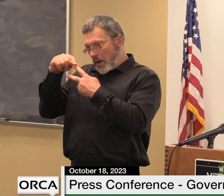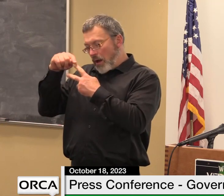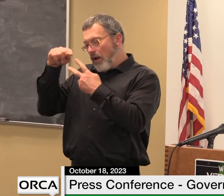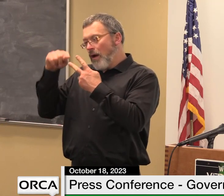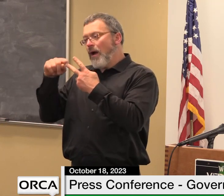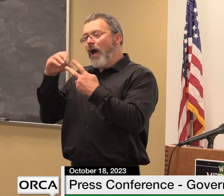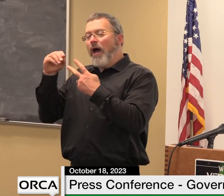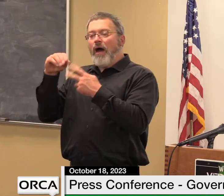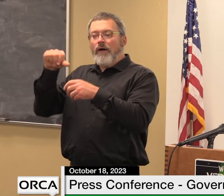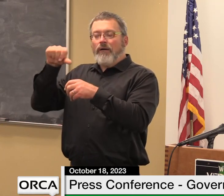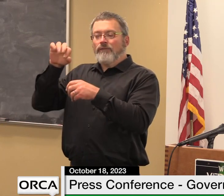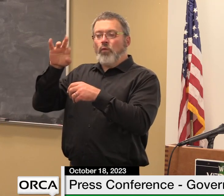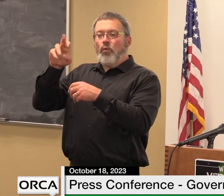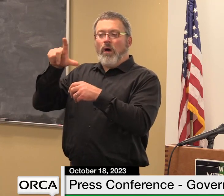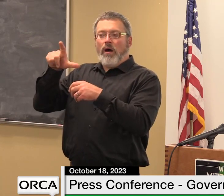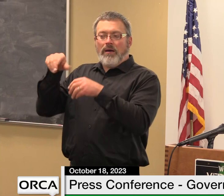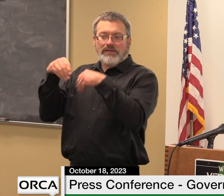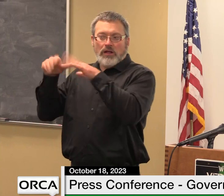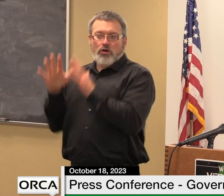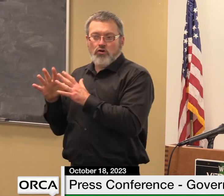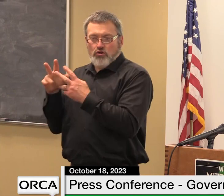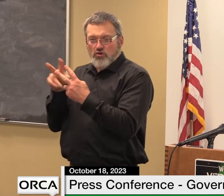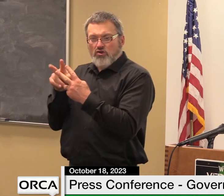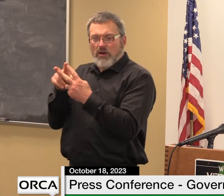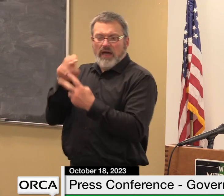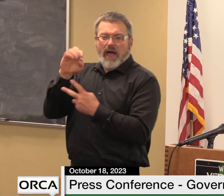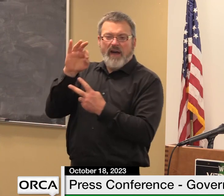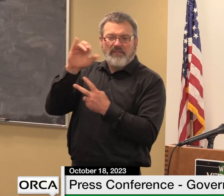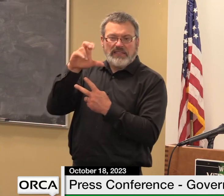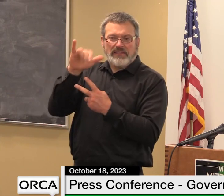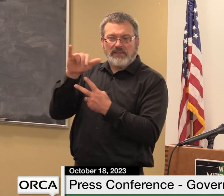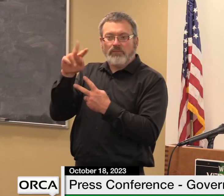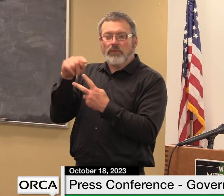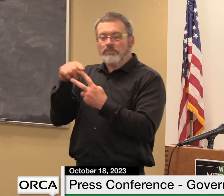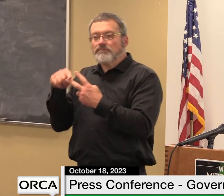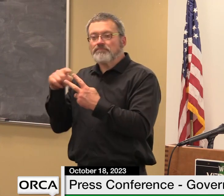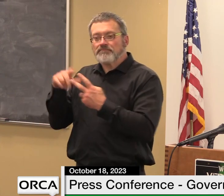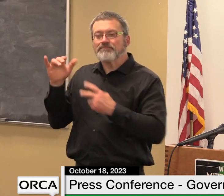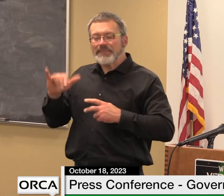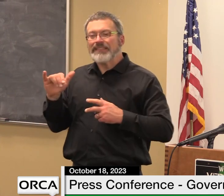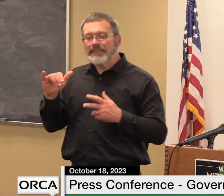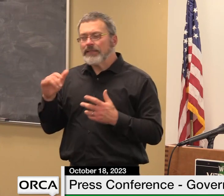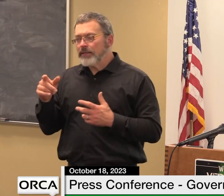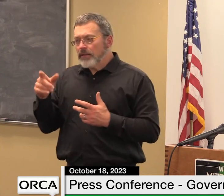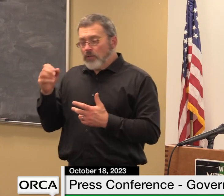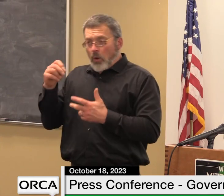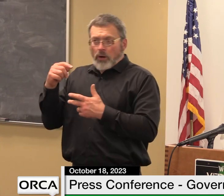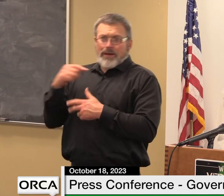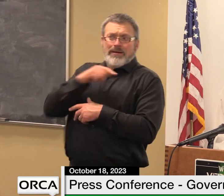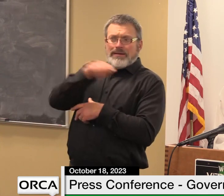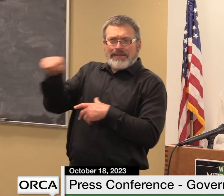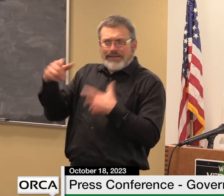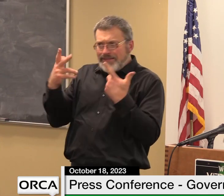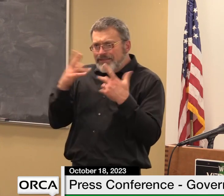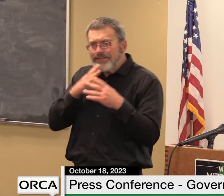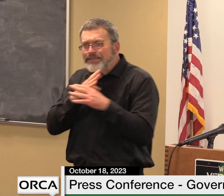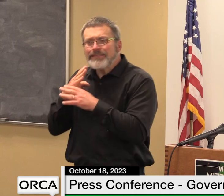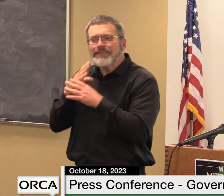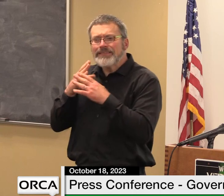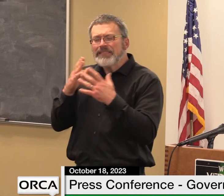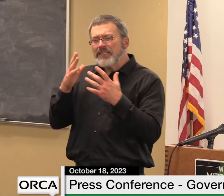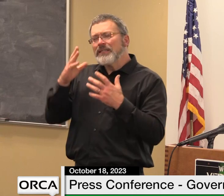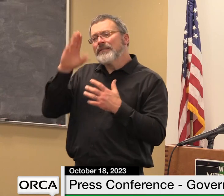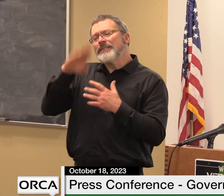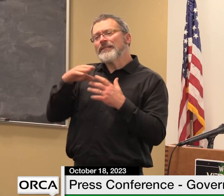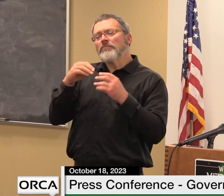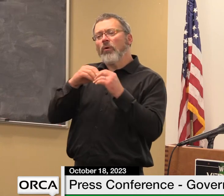better understand other obstacles these Vermonters may be facing that are complicating things. As